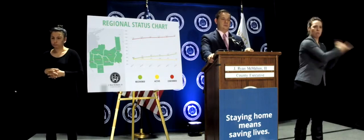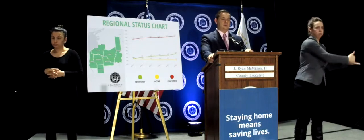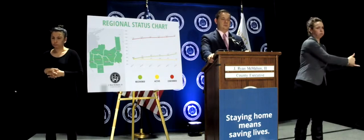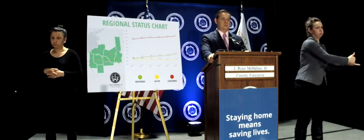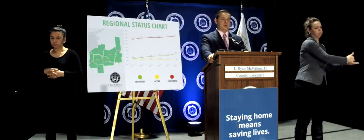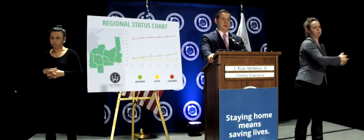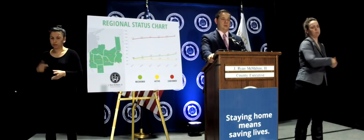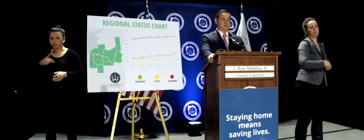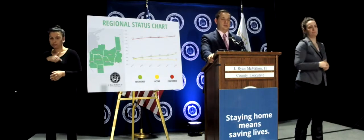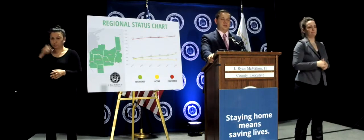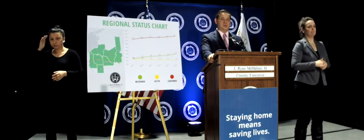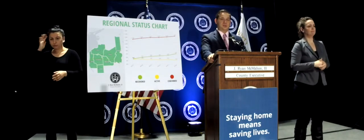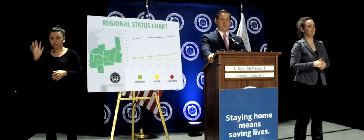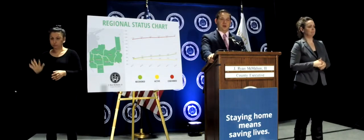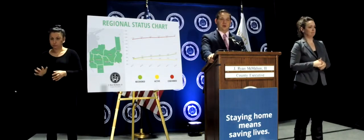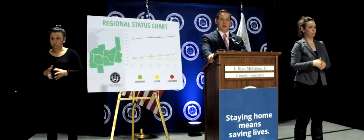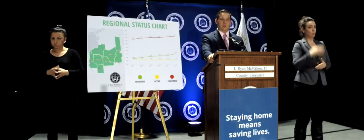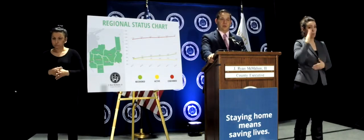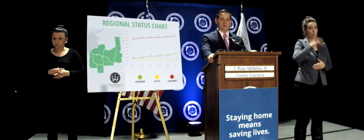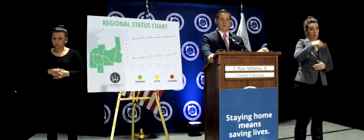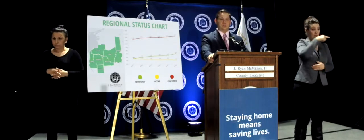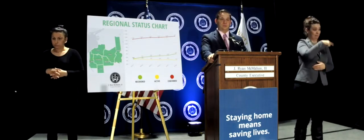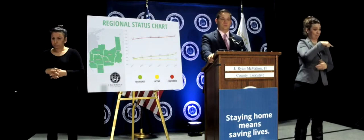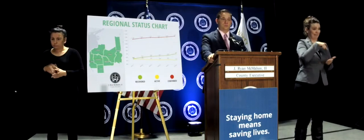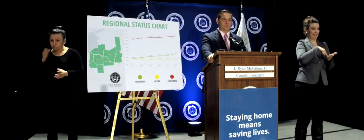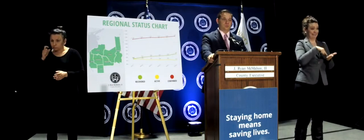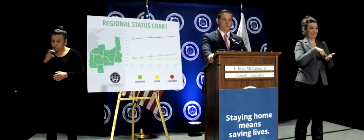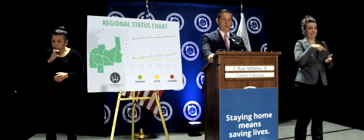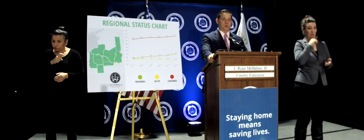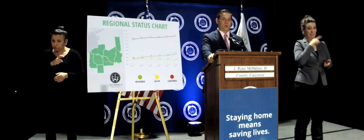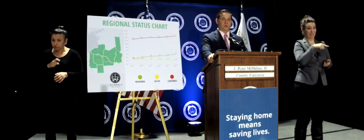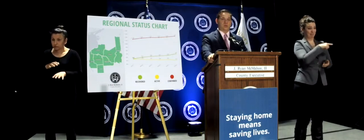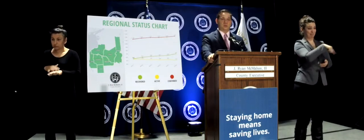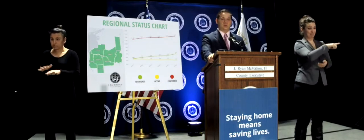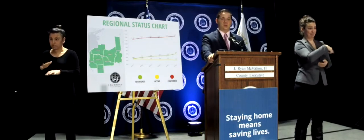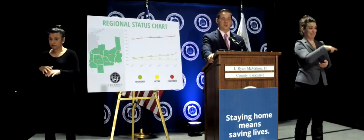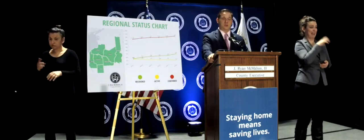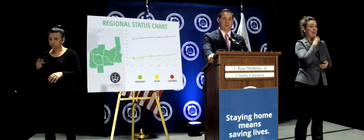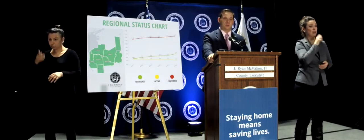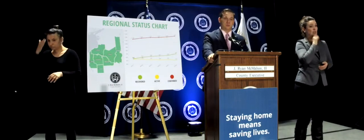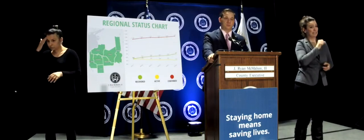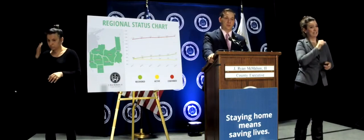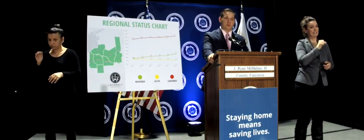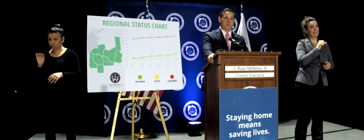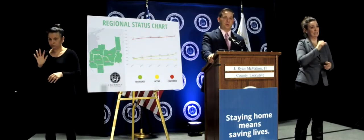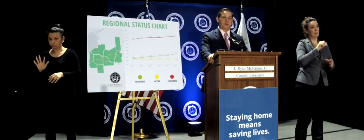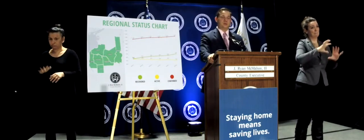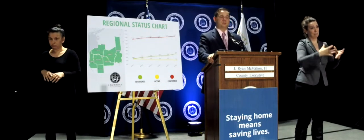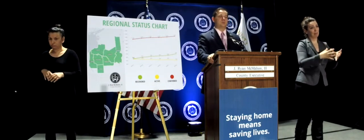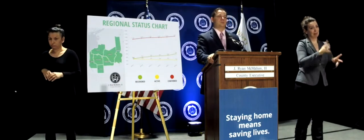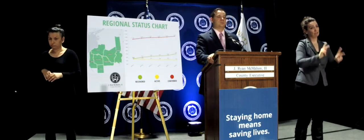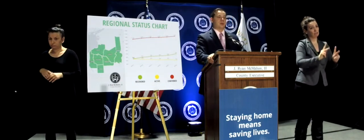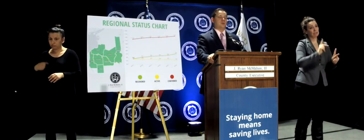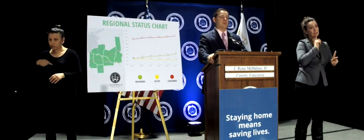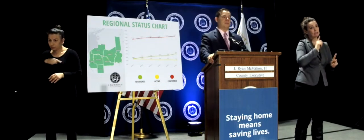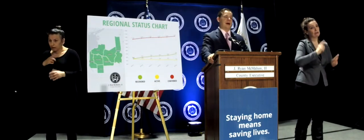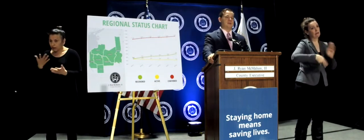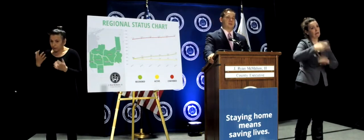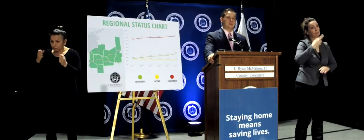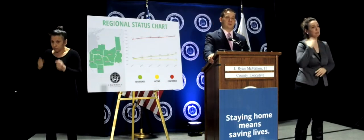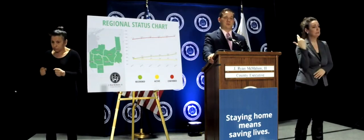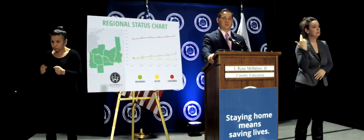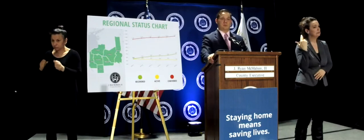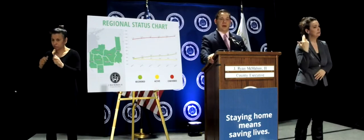that this hits seniors harder than anyone else. Where do some of these seniors live? They live in buildings. Have there